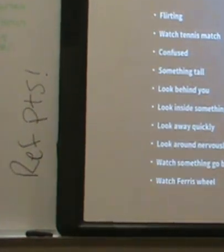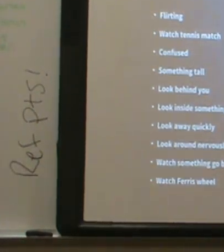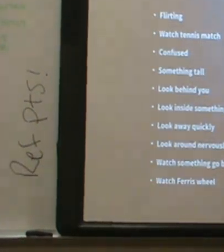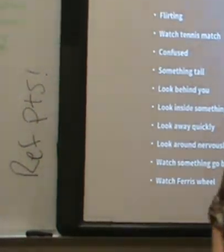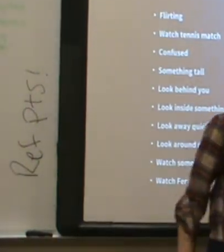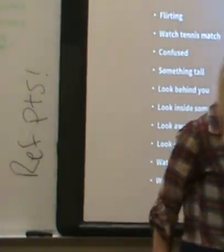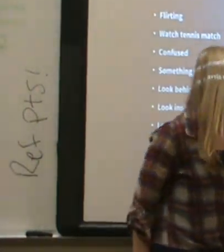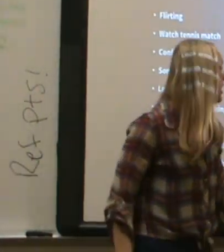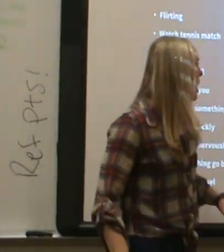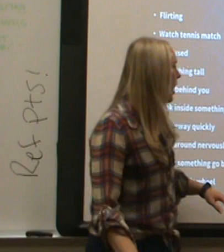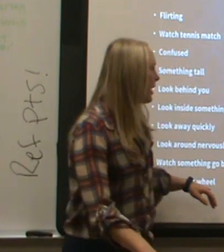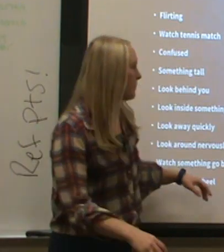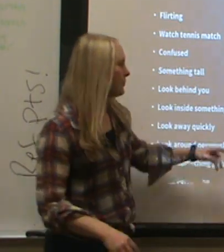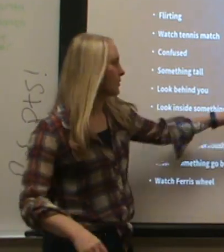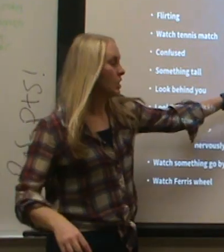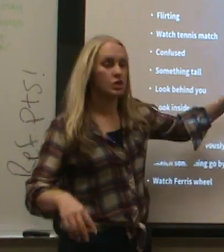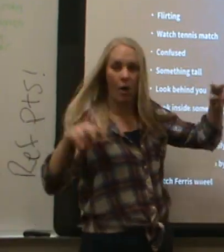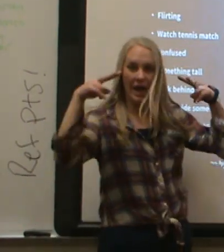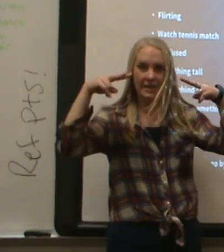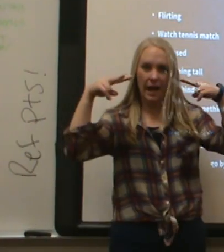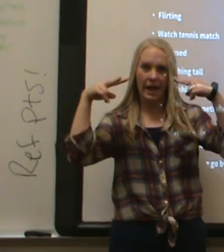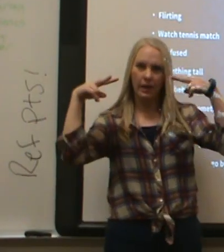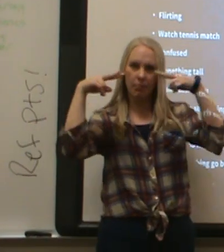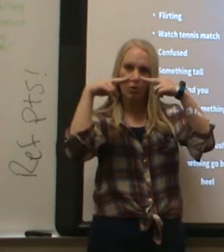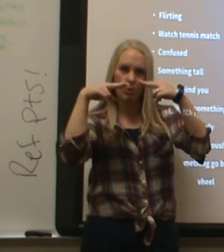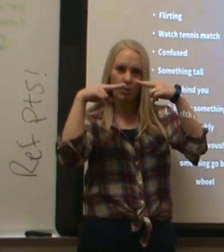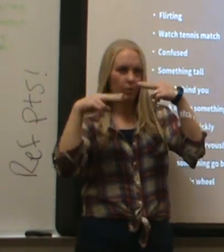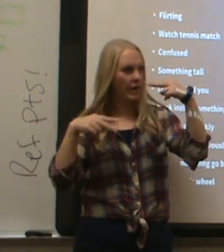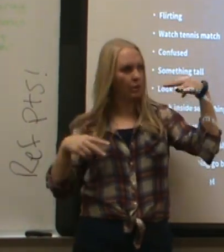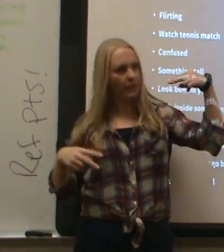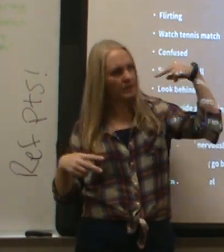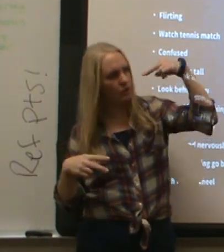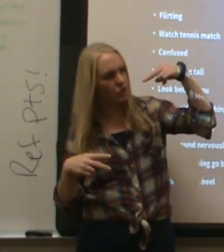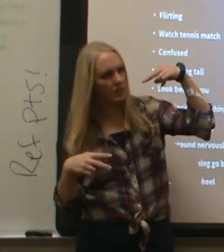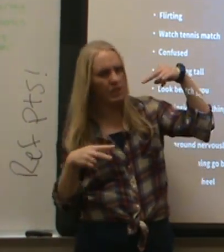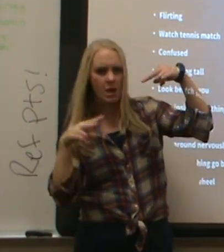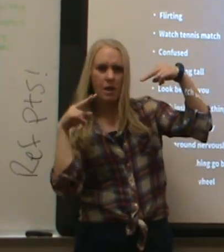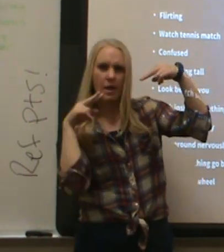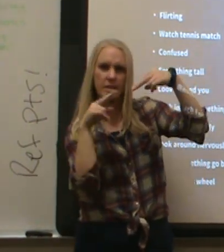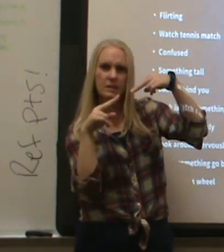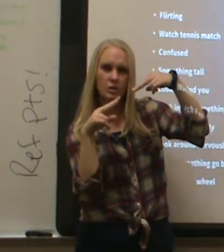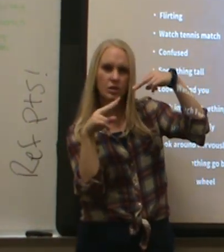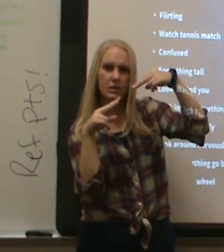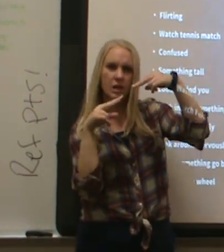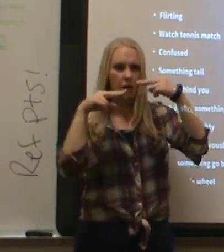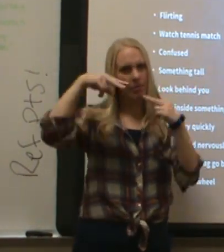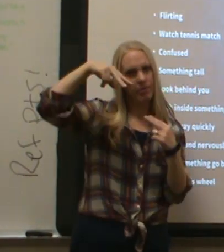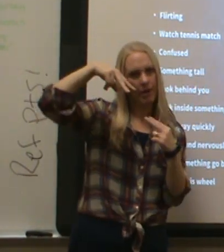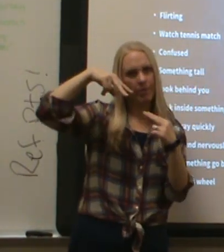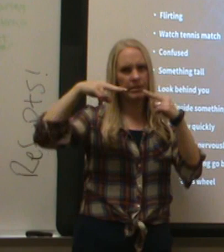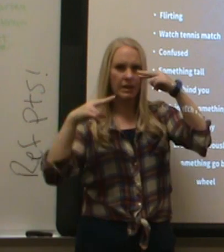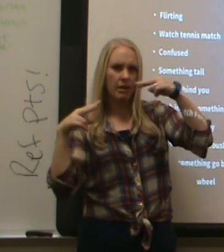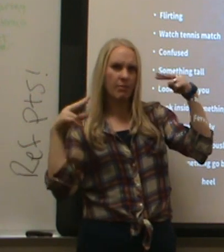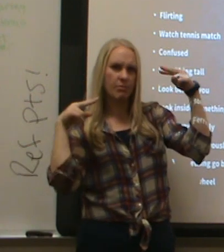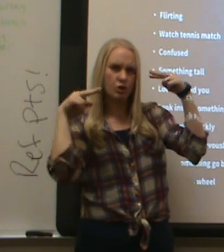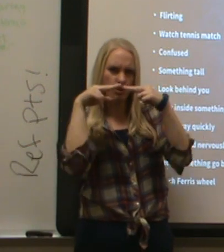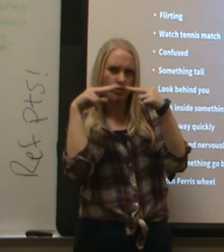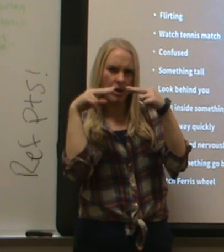That was fun. All right, so eye to eye, right? You got this person and this person. Maybe they're up and down, maybe they're straight